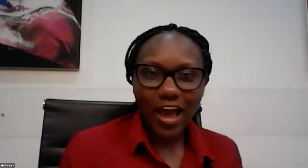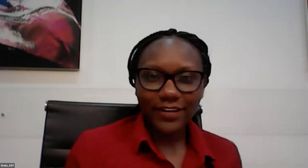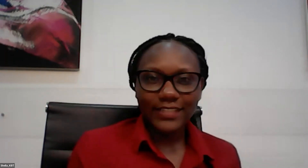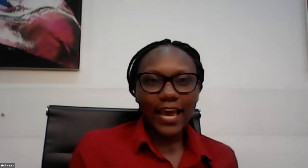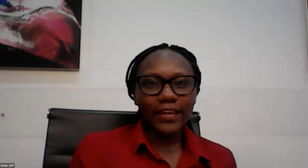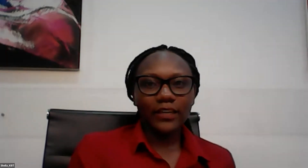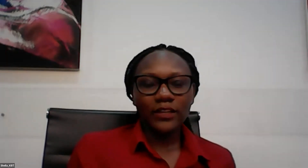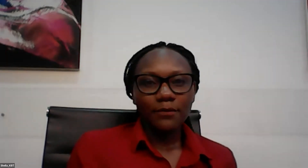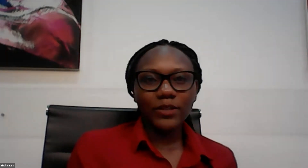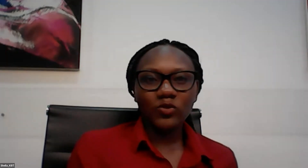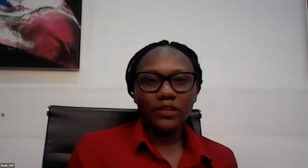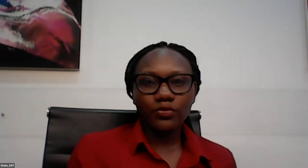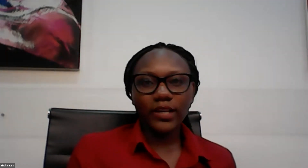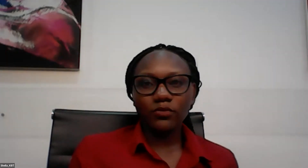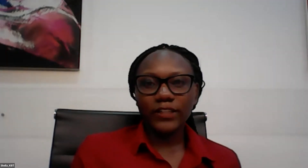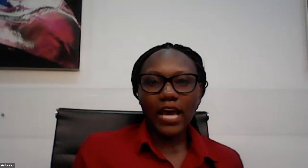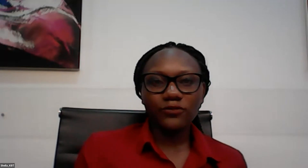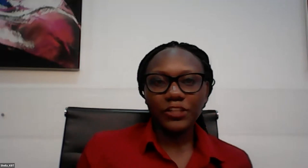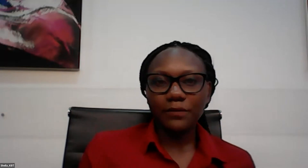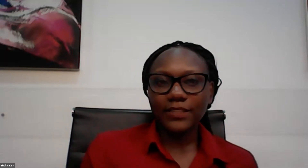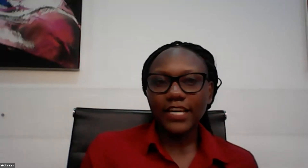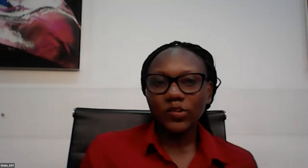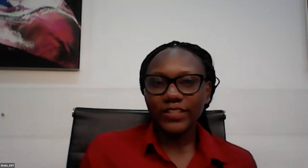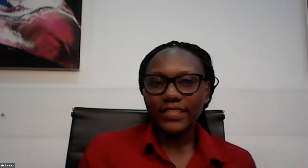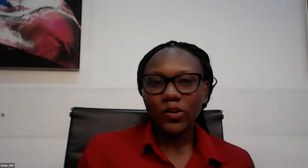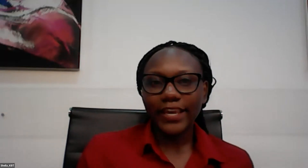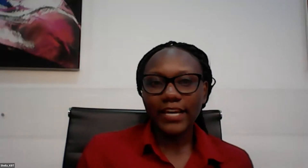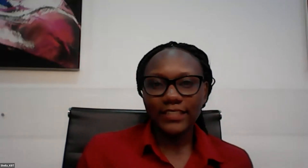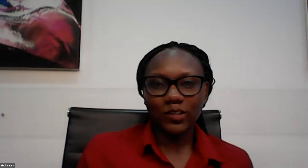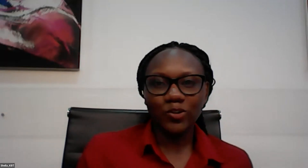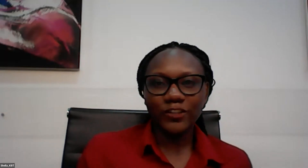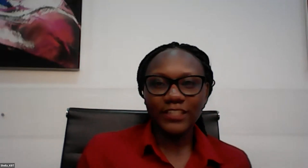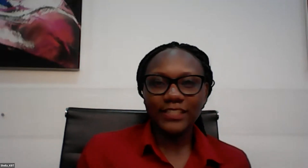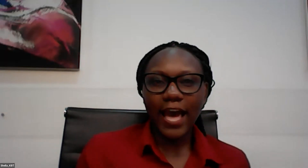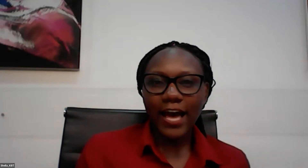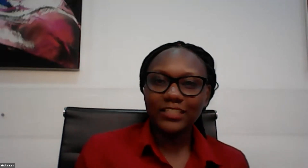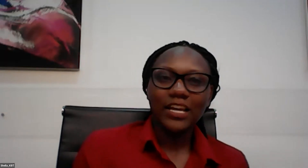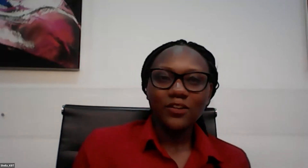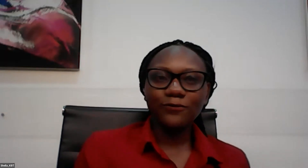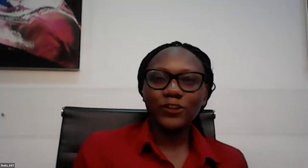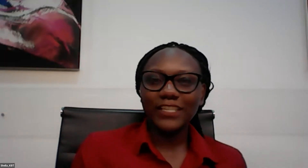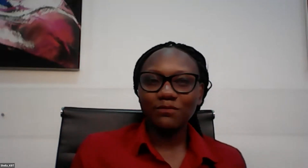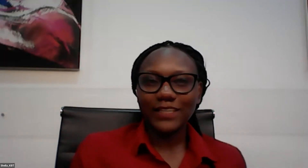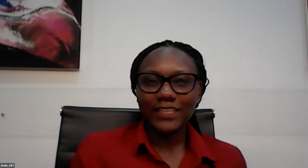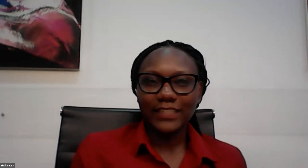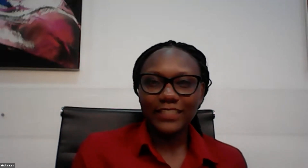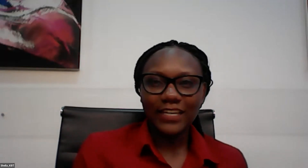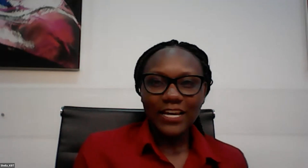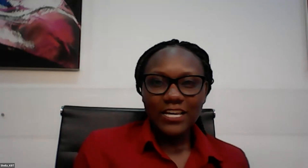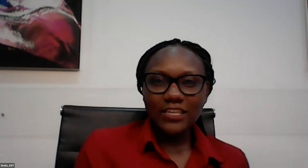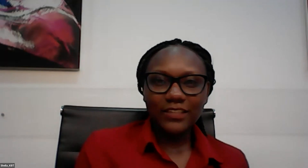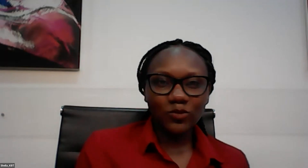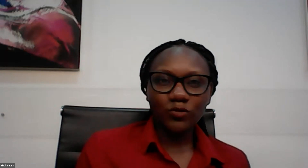And then we have a tie between Braille Board at 14% with Cello Care Technologies at